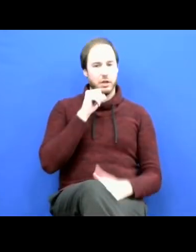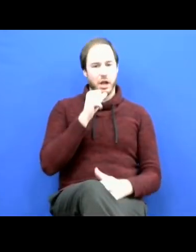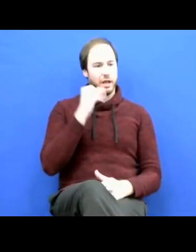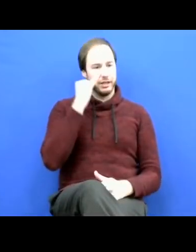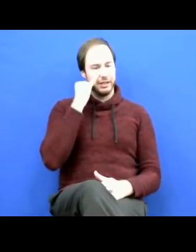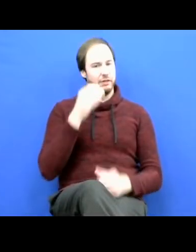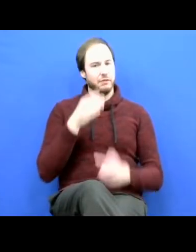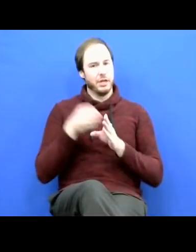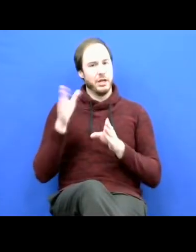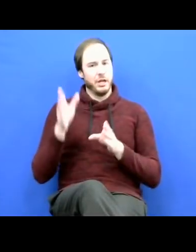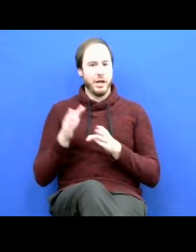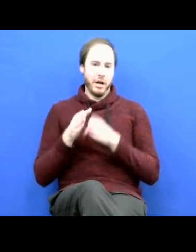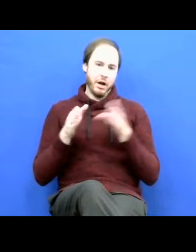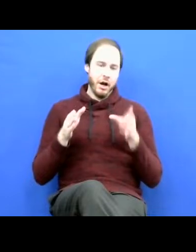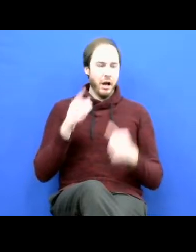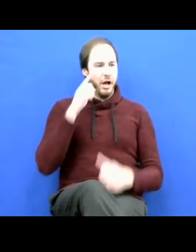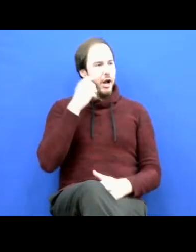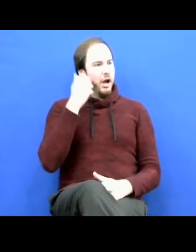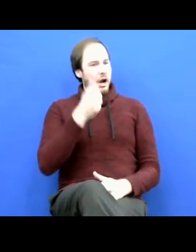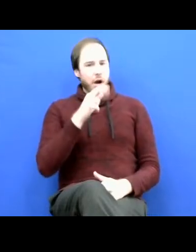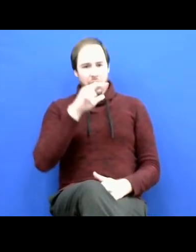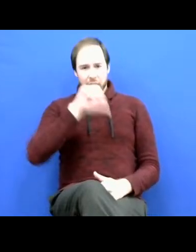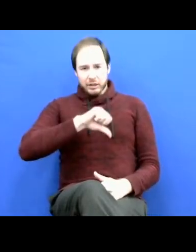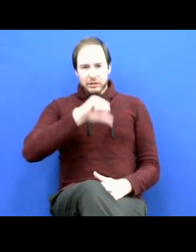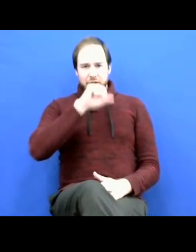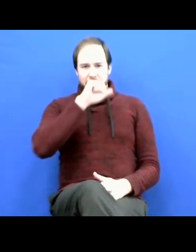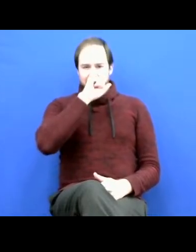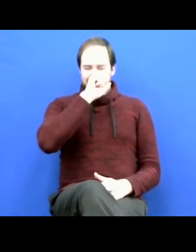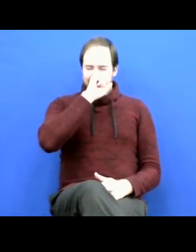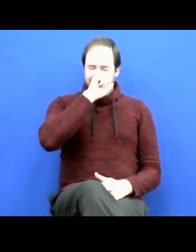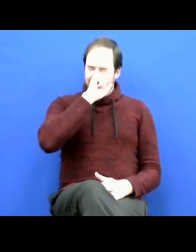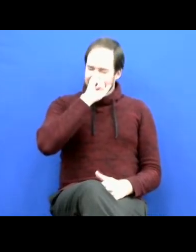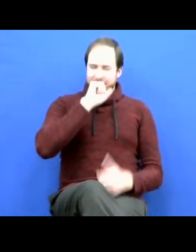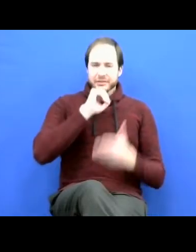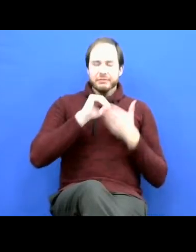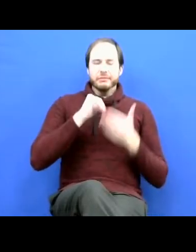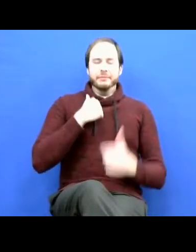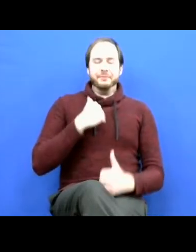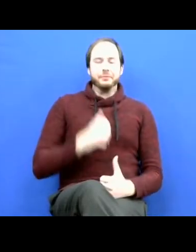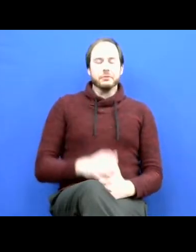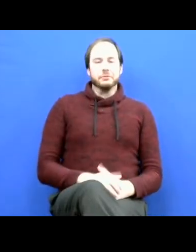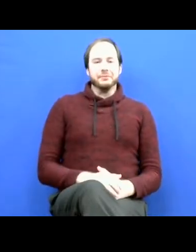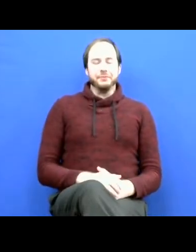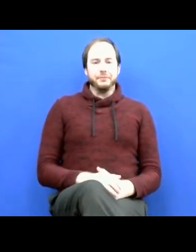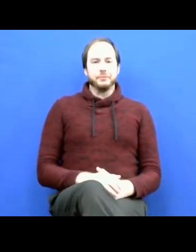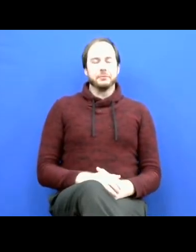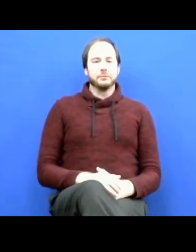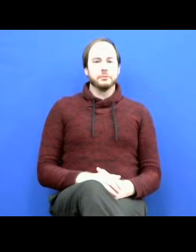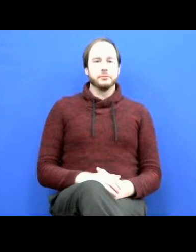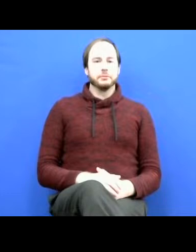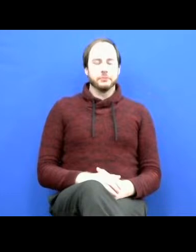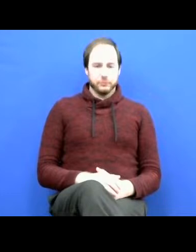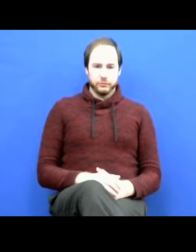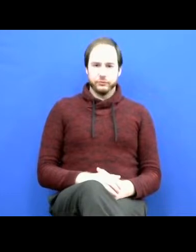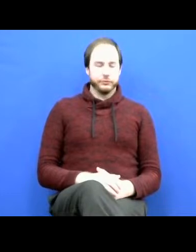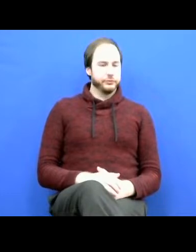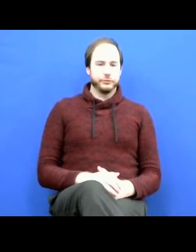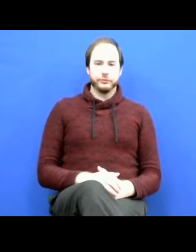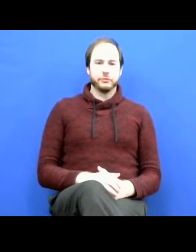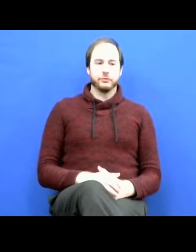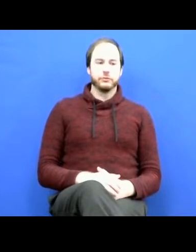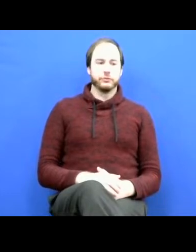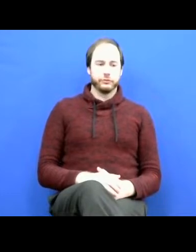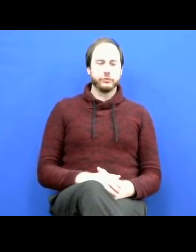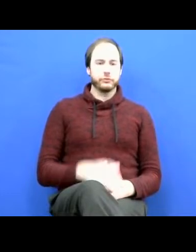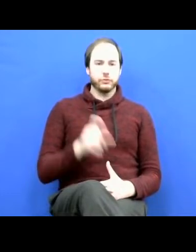there are a number of people, you know, that the nearest neighbors are against it. You have to put forth, like